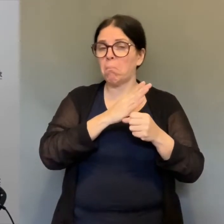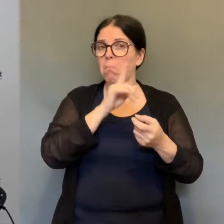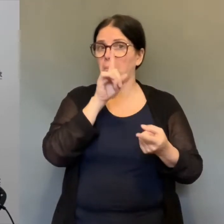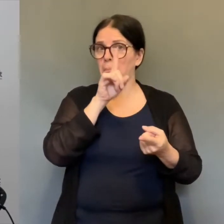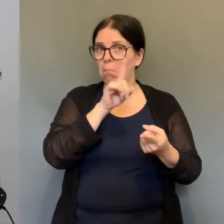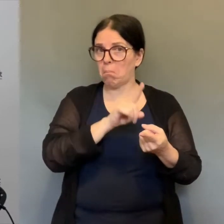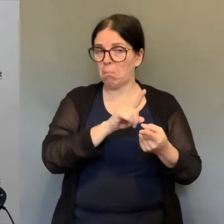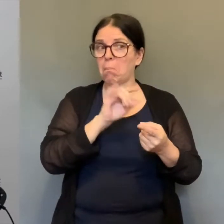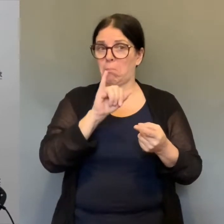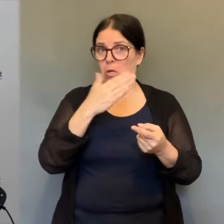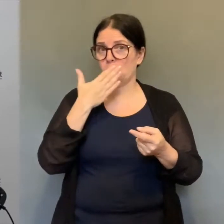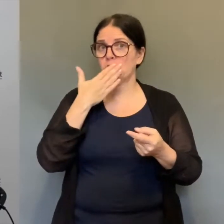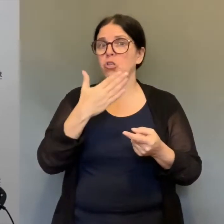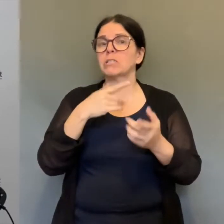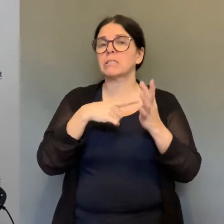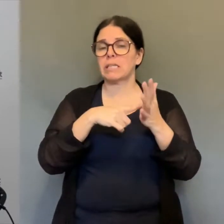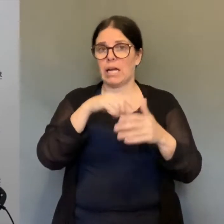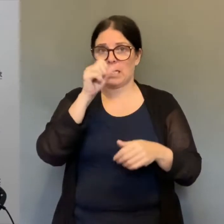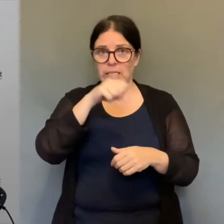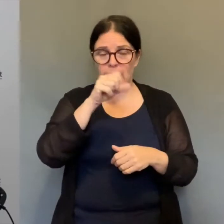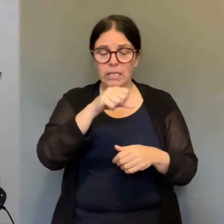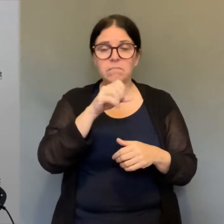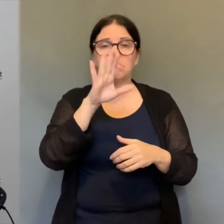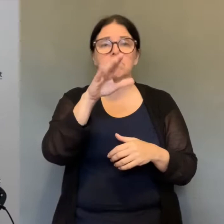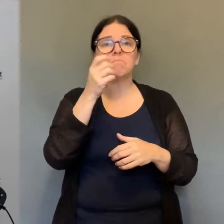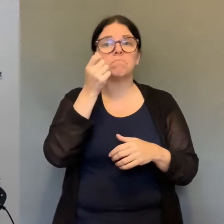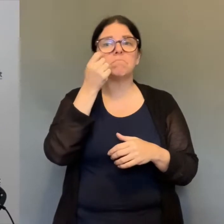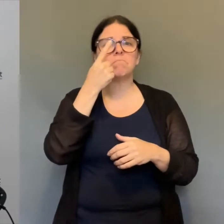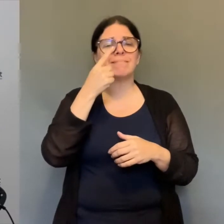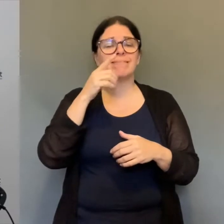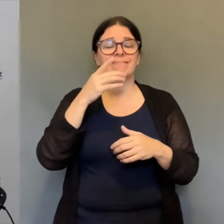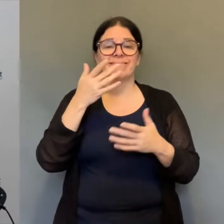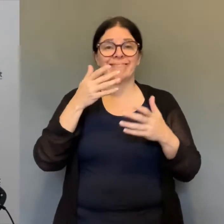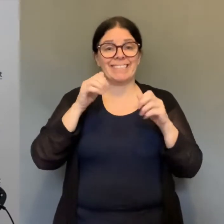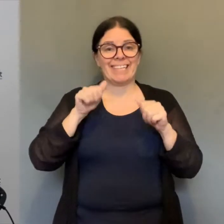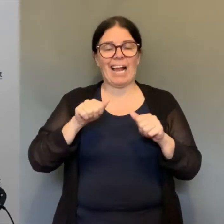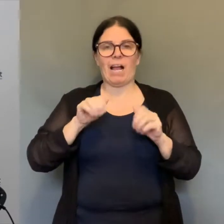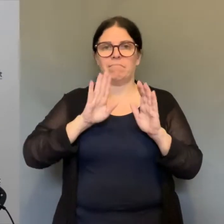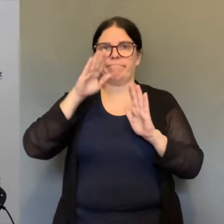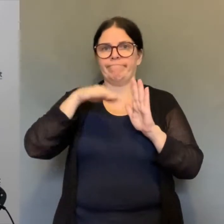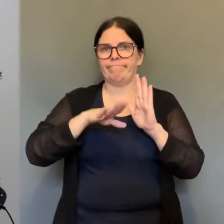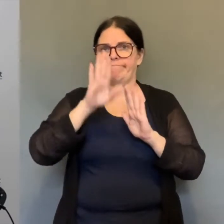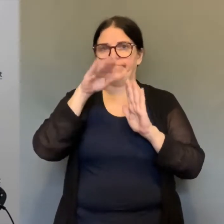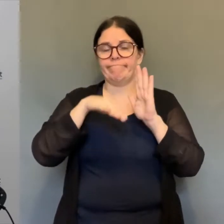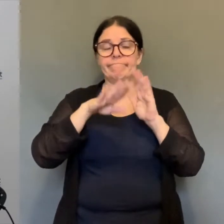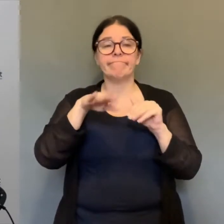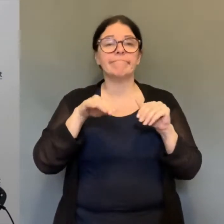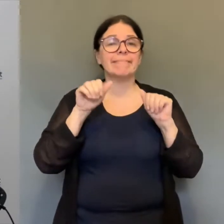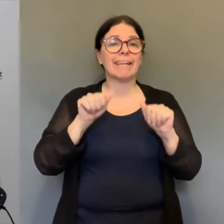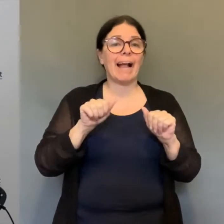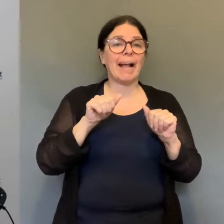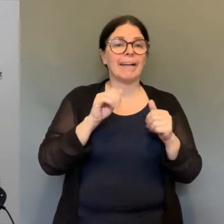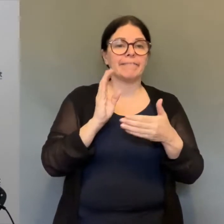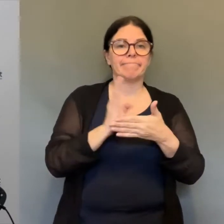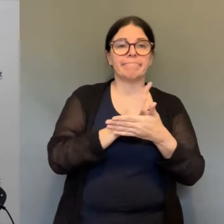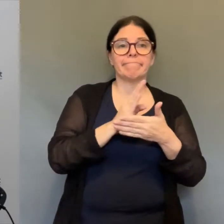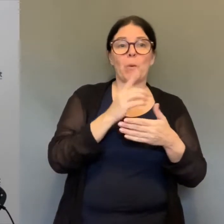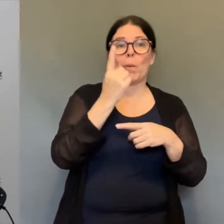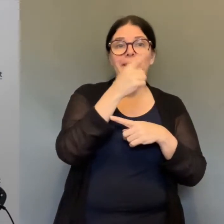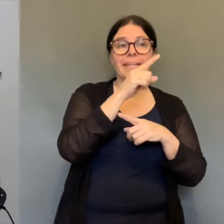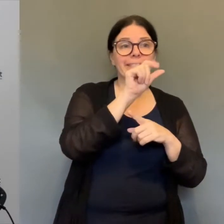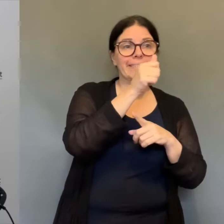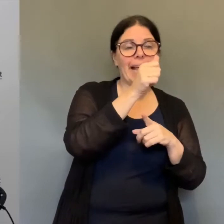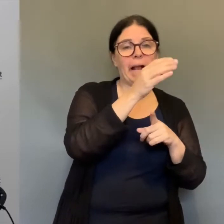become complacent at this time. We still need to continue to do what we can to limit the spread of the disease.